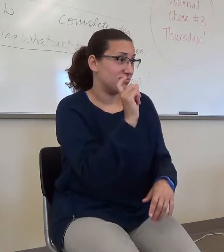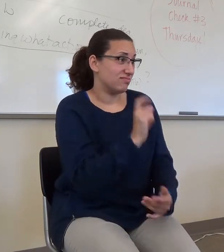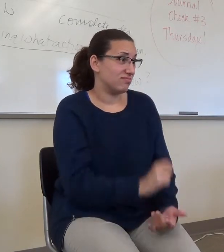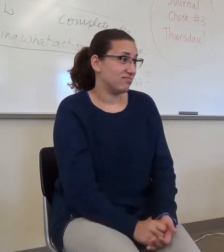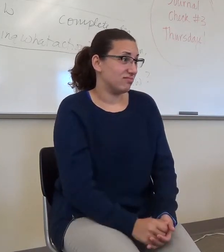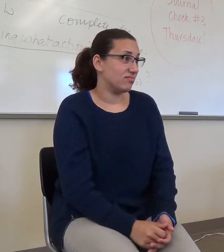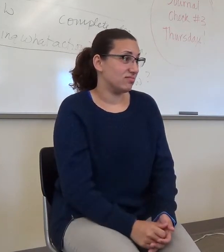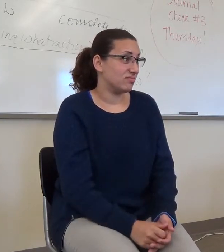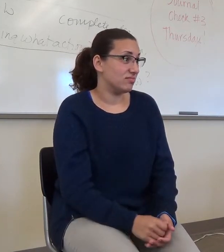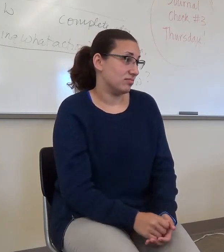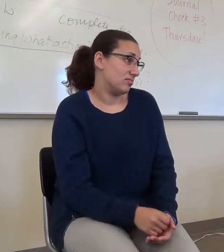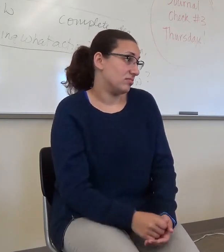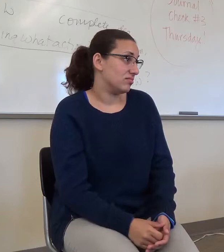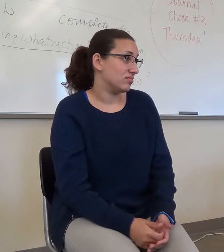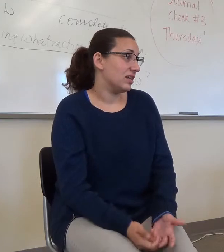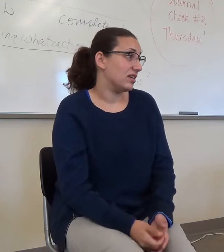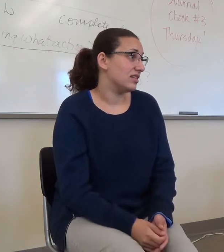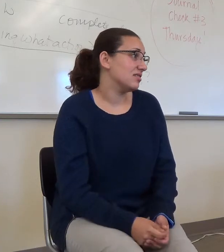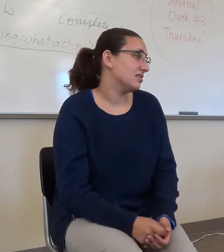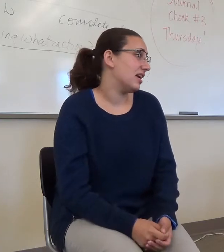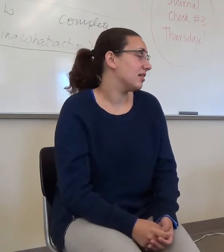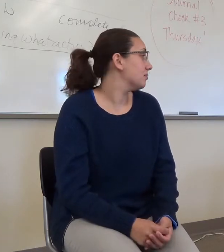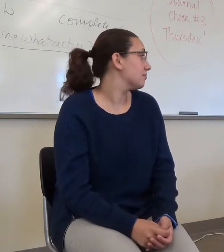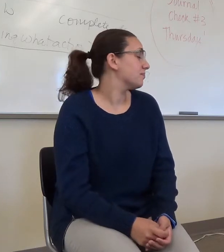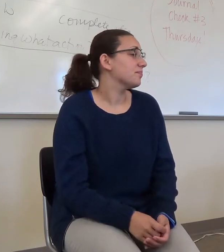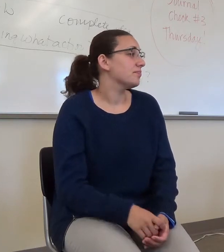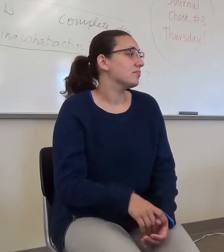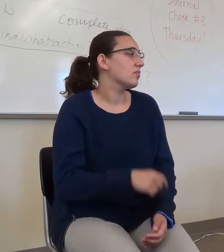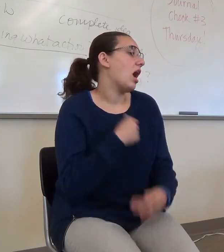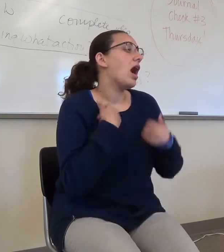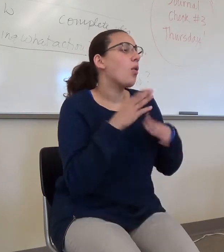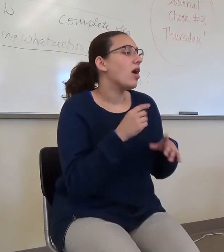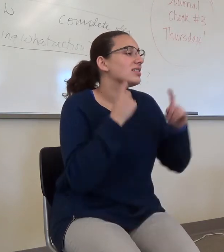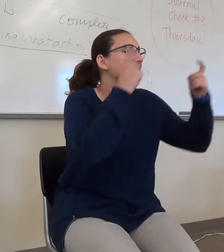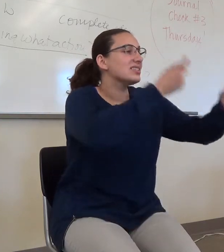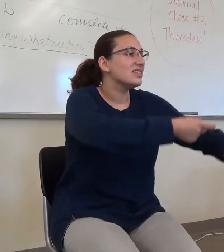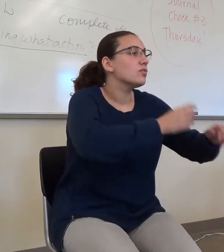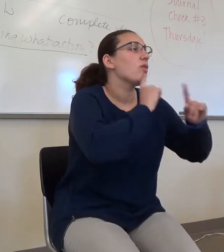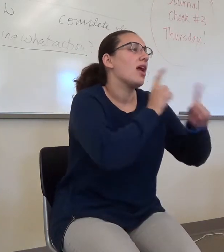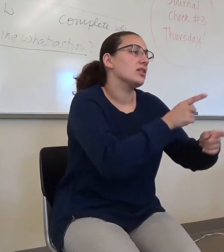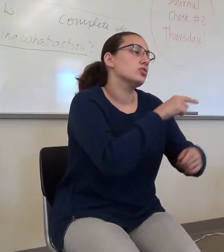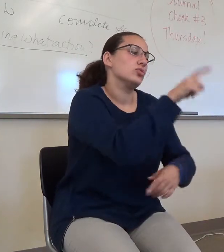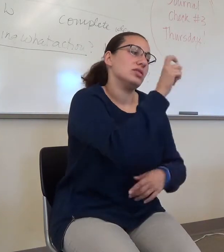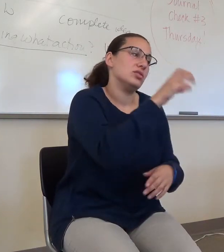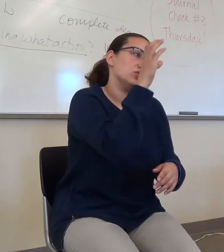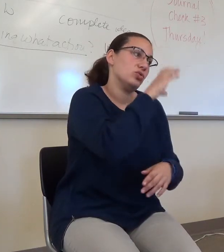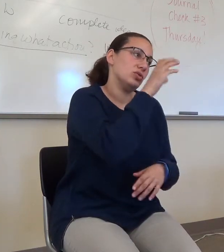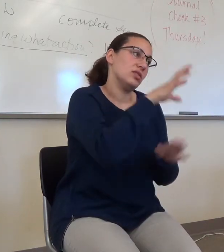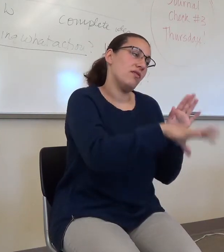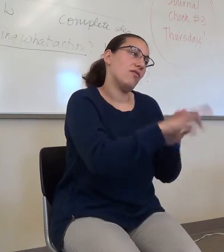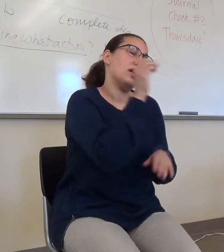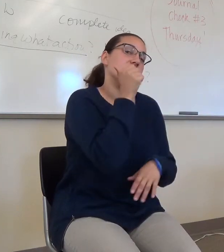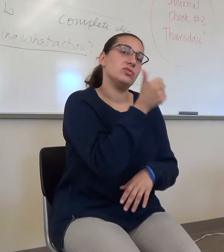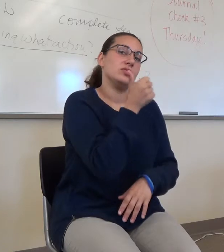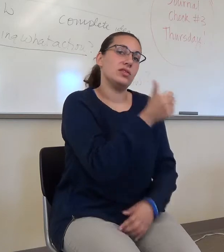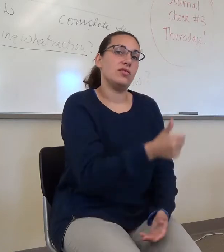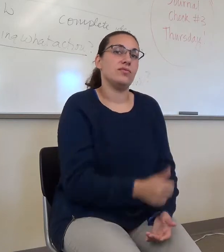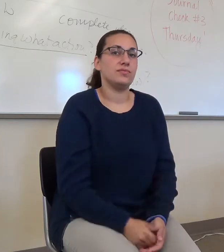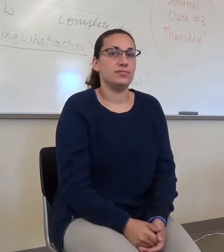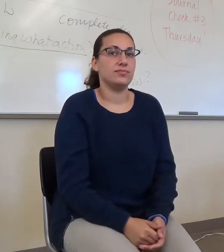Yeah, so I don't want to just give people the answer. Yeah. I want you to be able to find it. Okay, what's